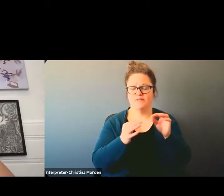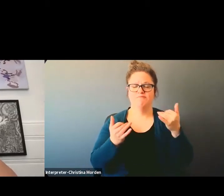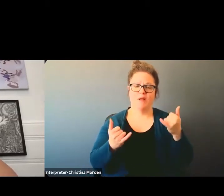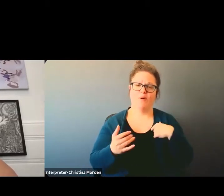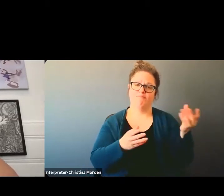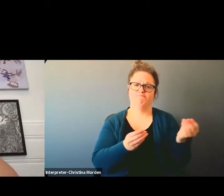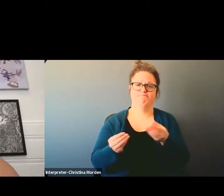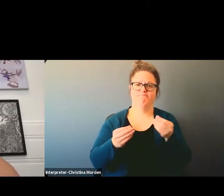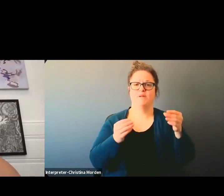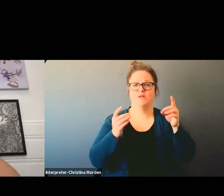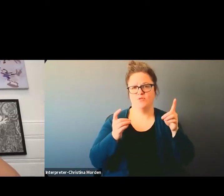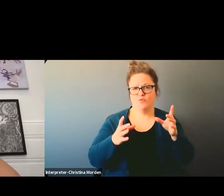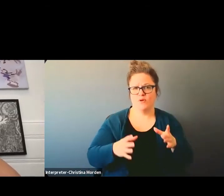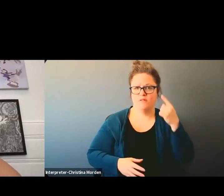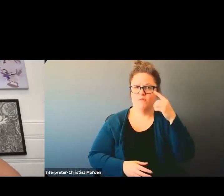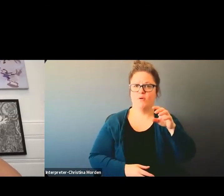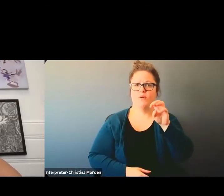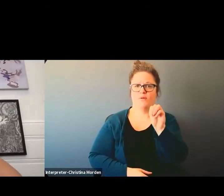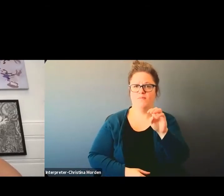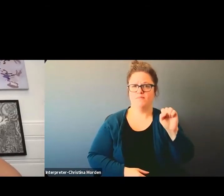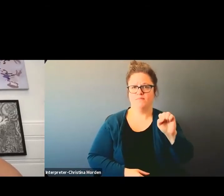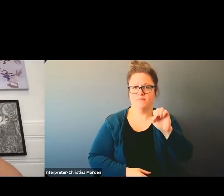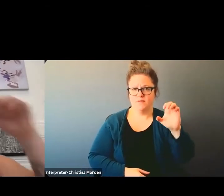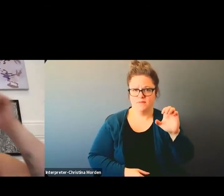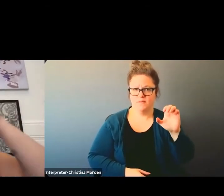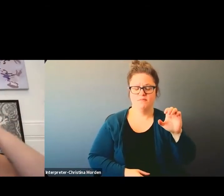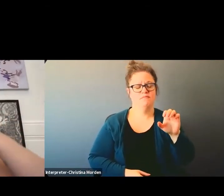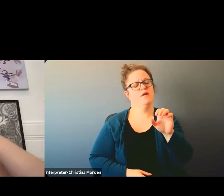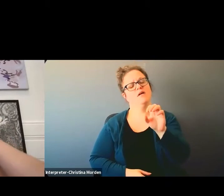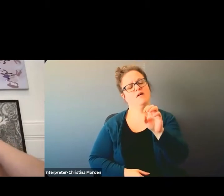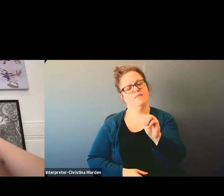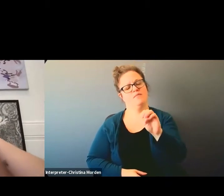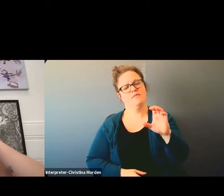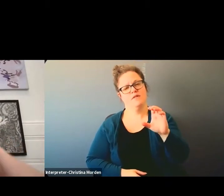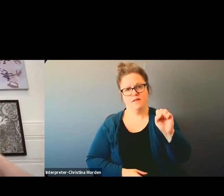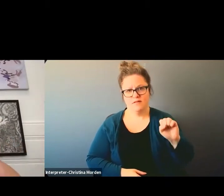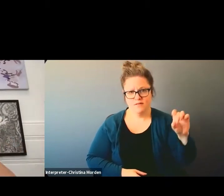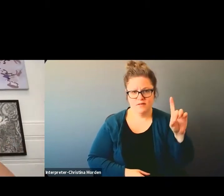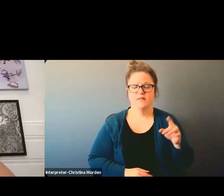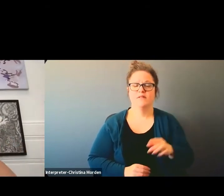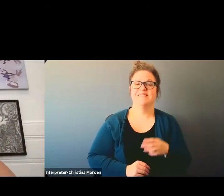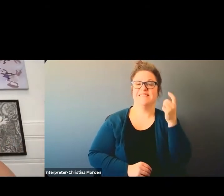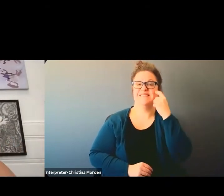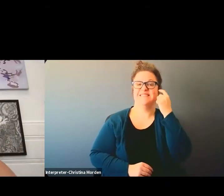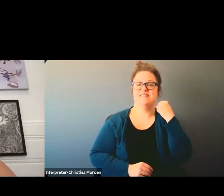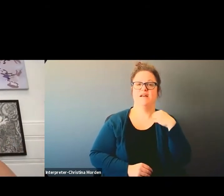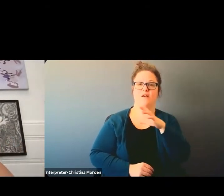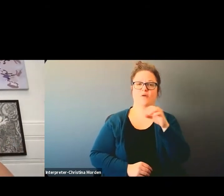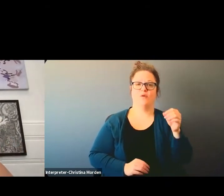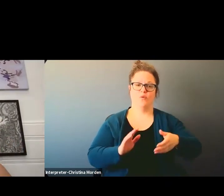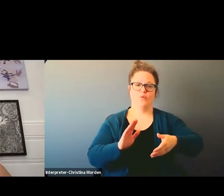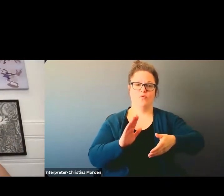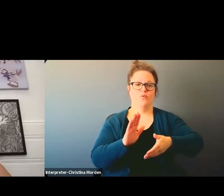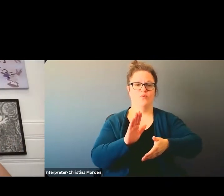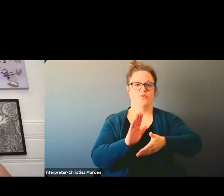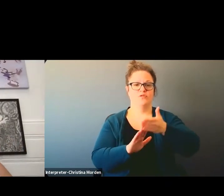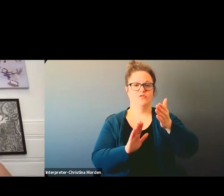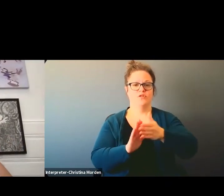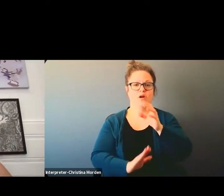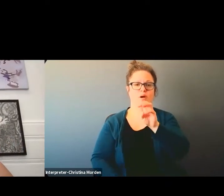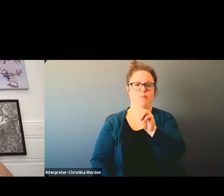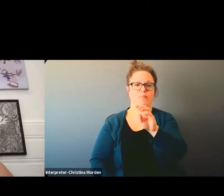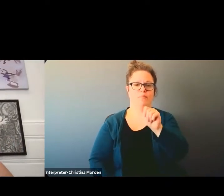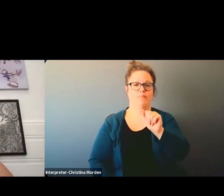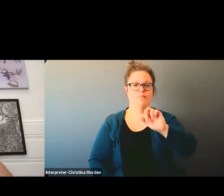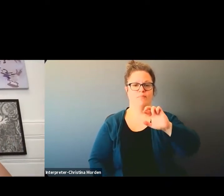director for the Manitoba Cultural Society of the Deaf. And then recently, I just became the co-chair of MARC, which is Manitoba Artist Run